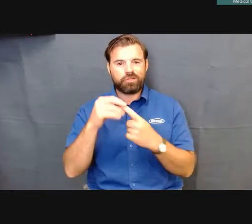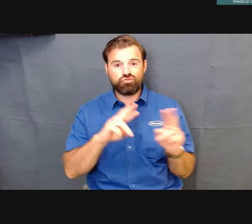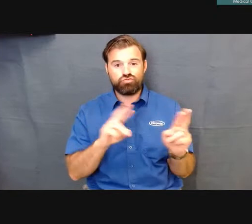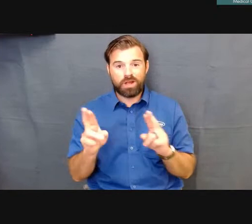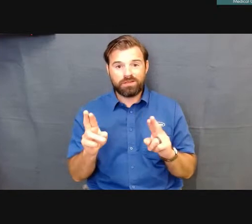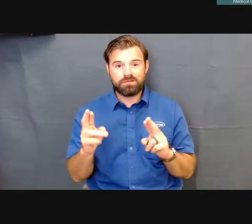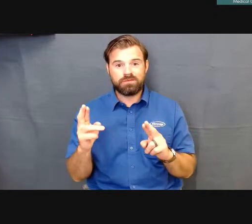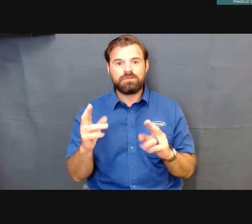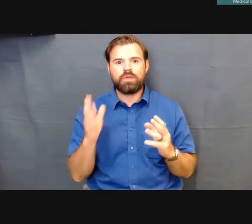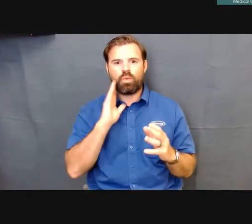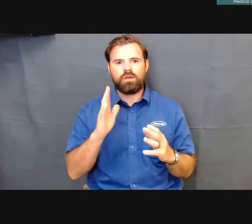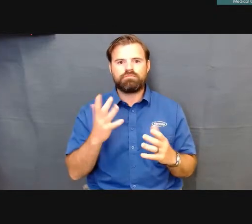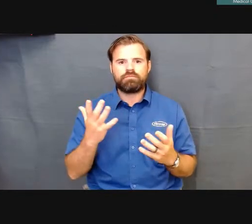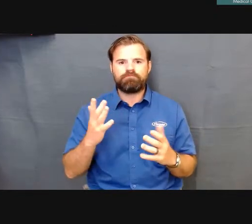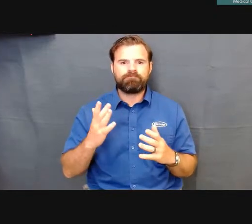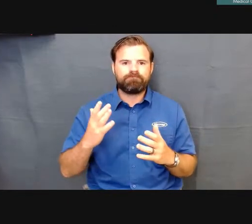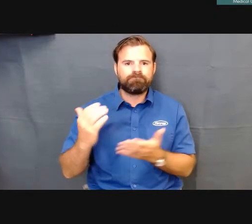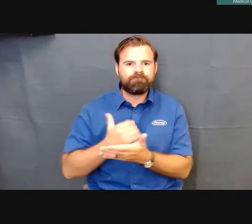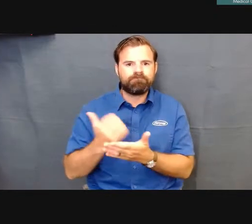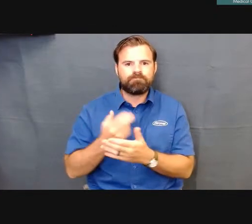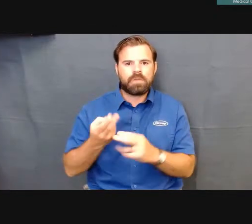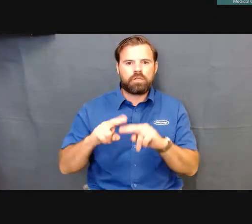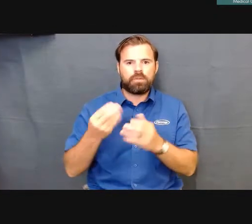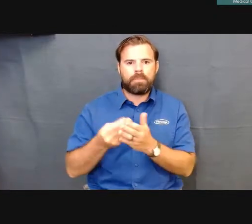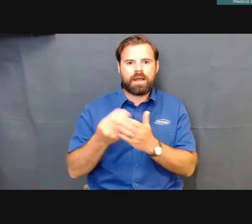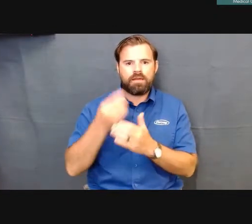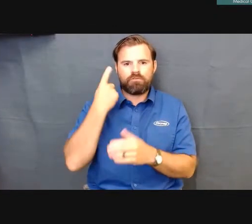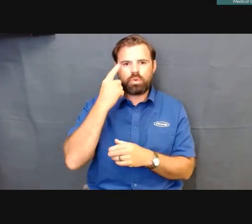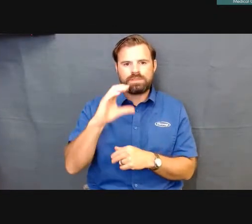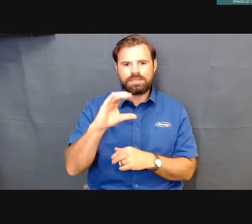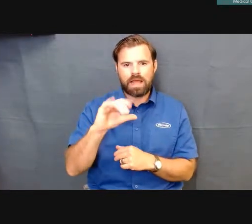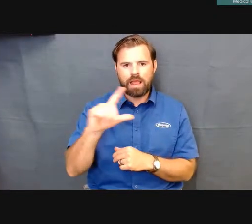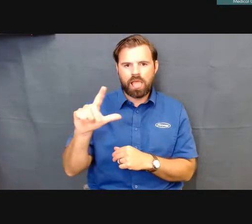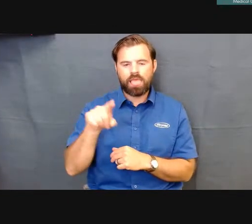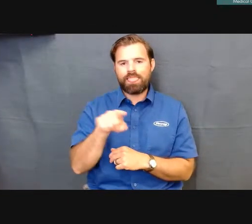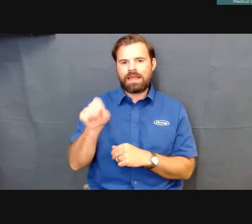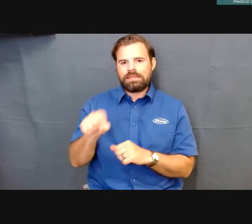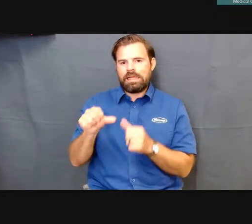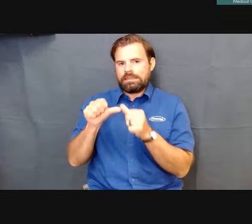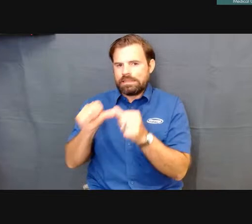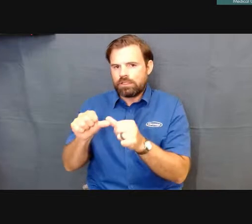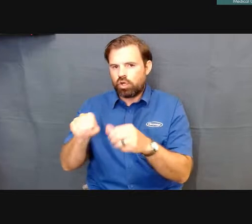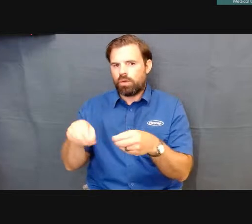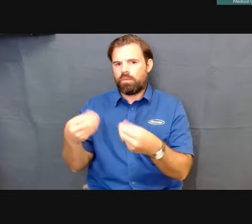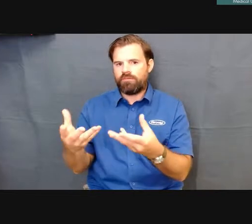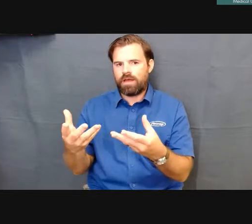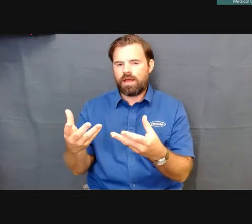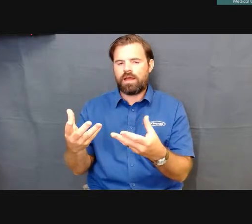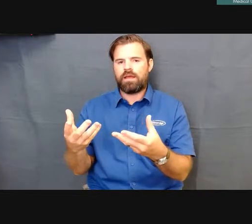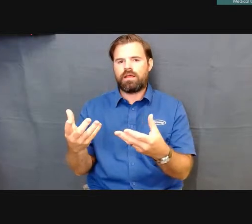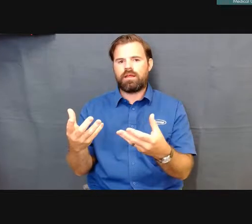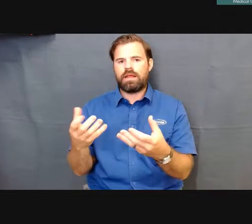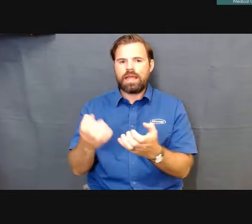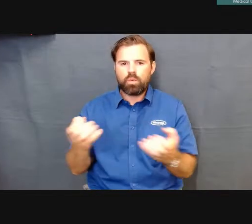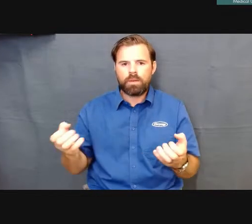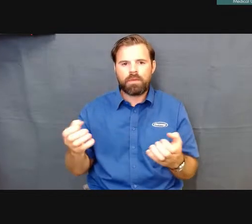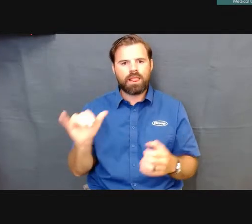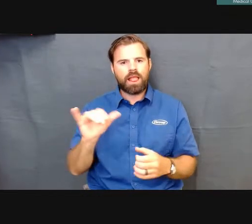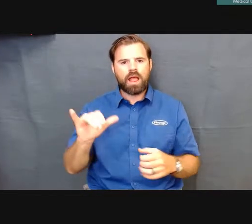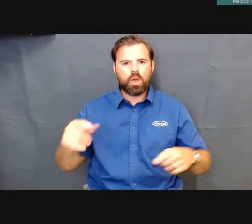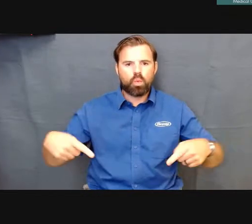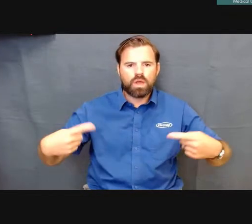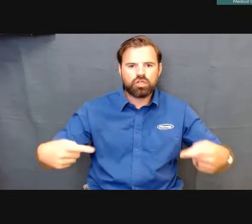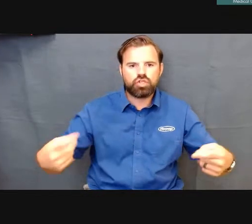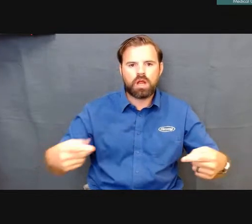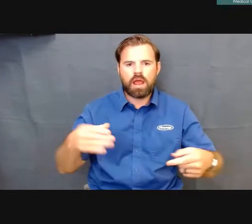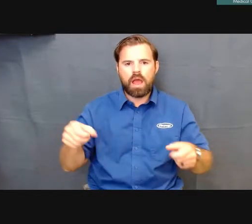We're going to do something special to raise some extra money for CIL so they can continue to provide equipment like